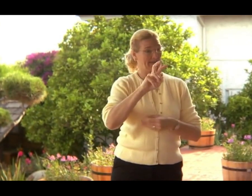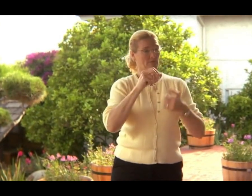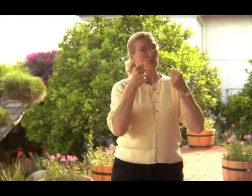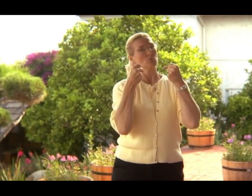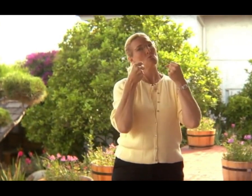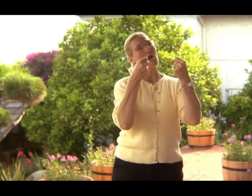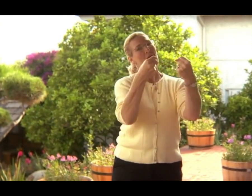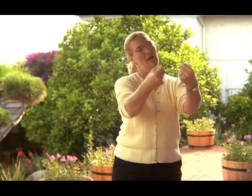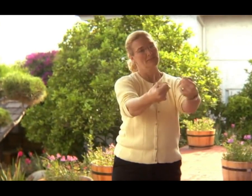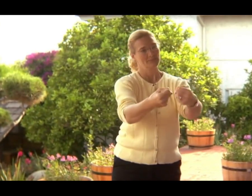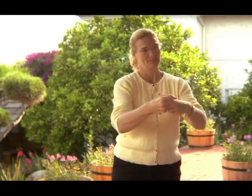driving around.